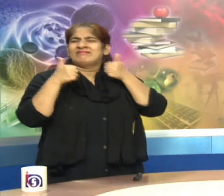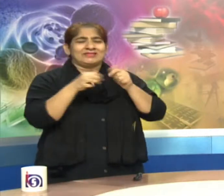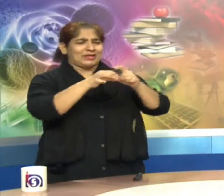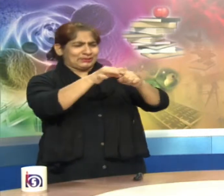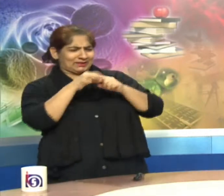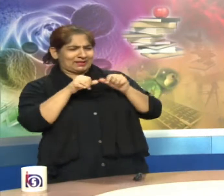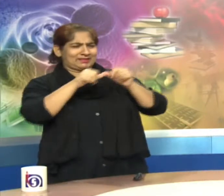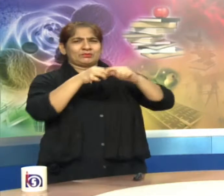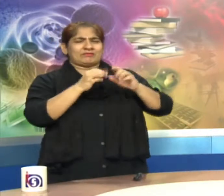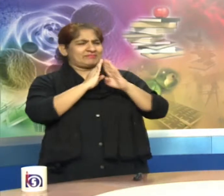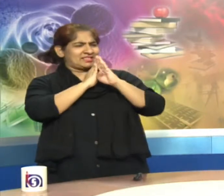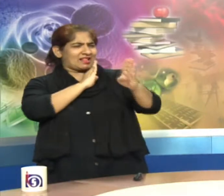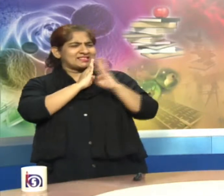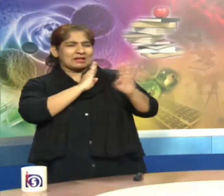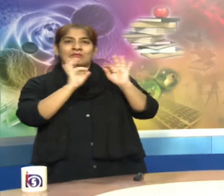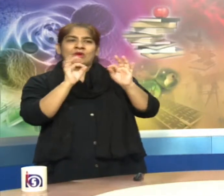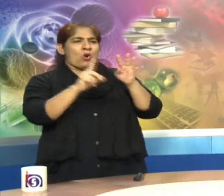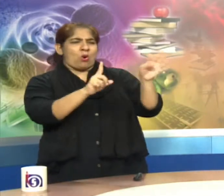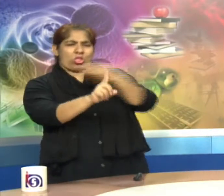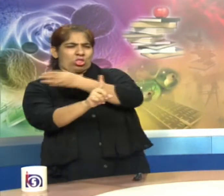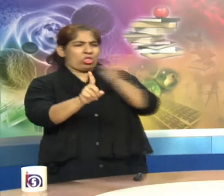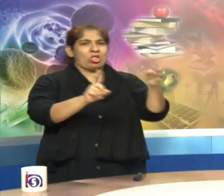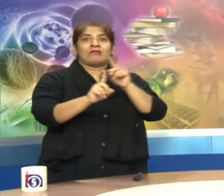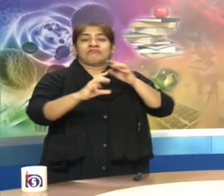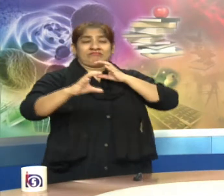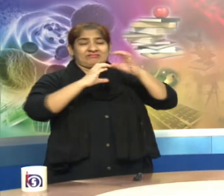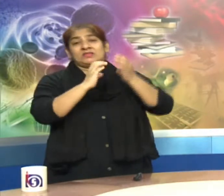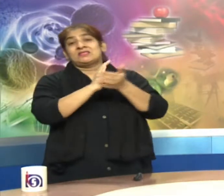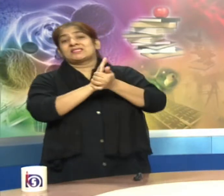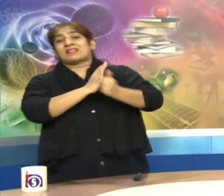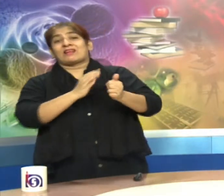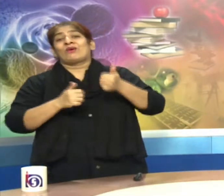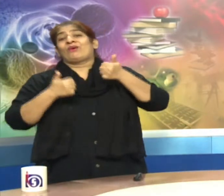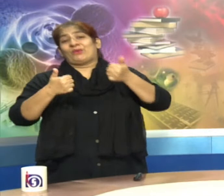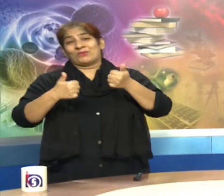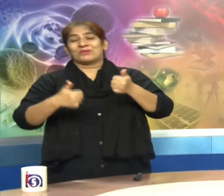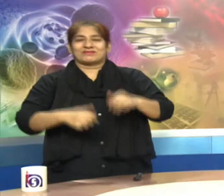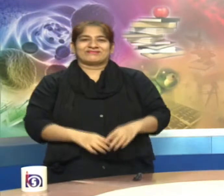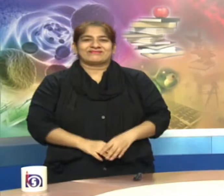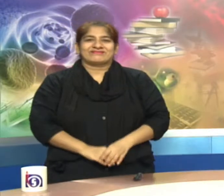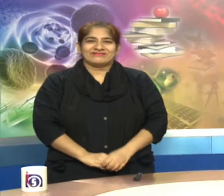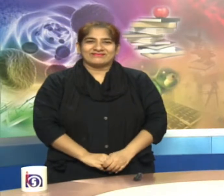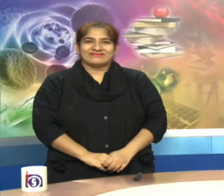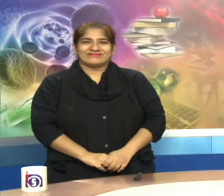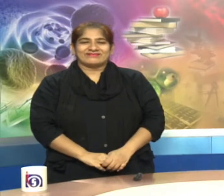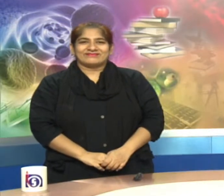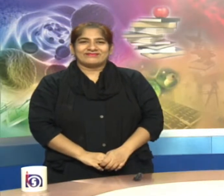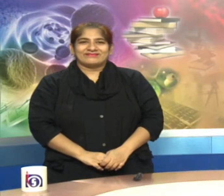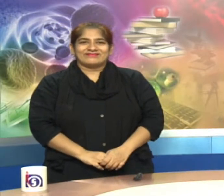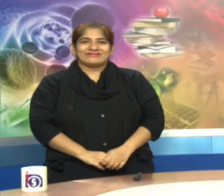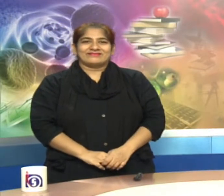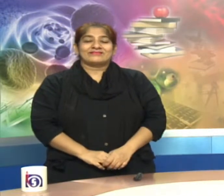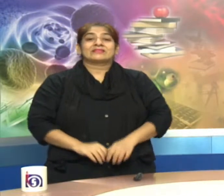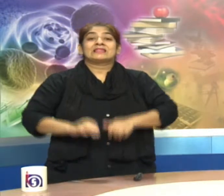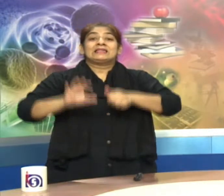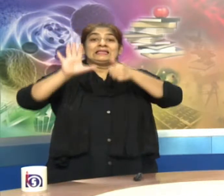customer, then it is really confusing for the customer to decide. So, good communication skill is